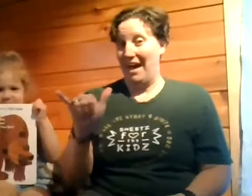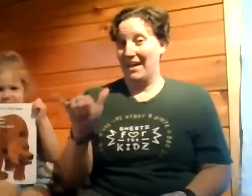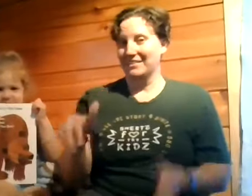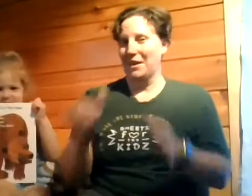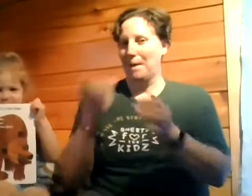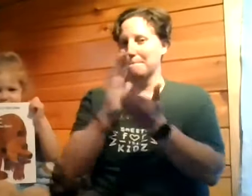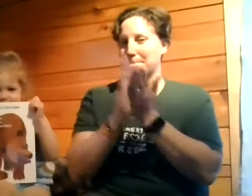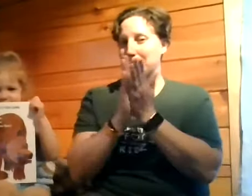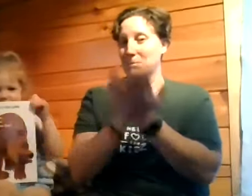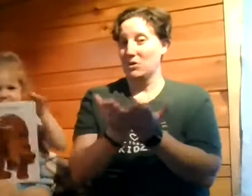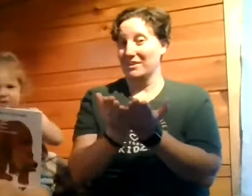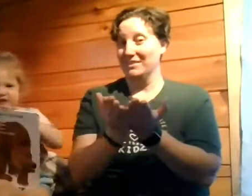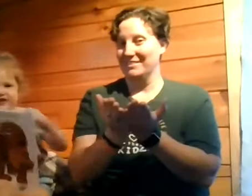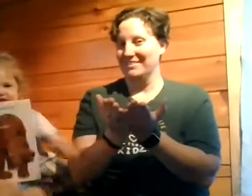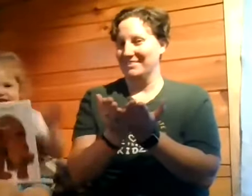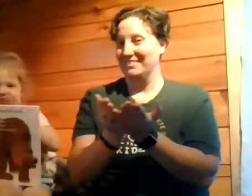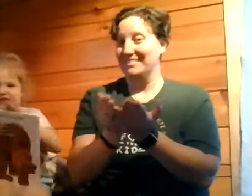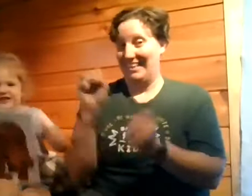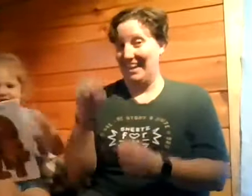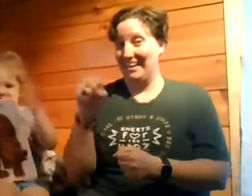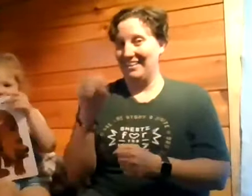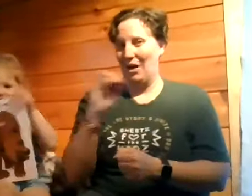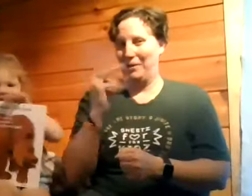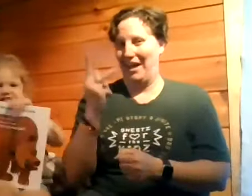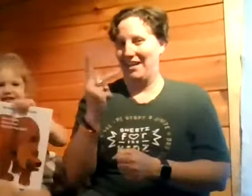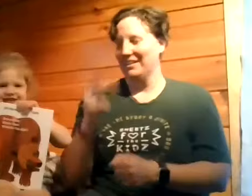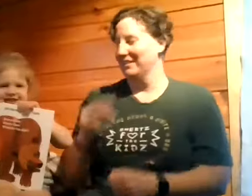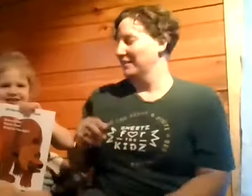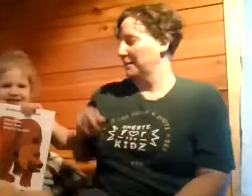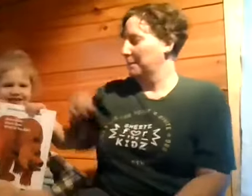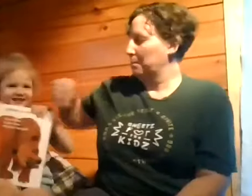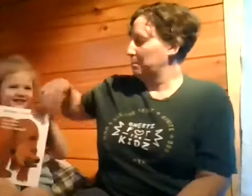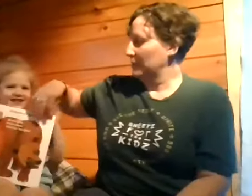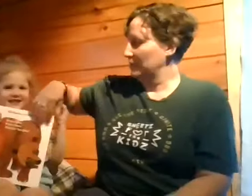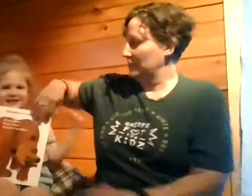that book? Yeah, okay.